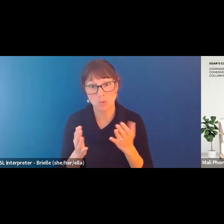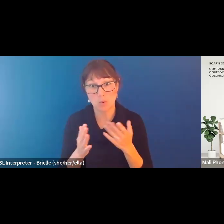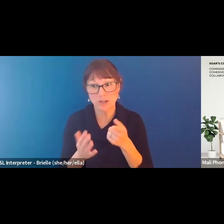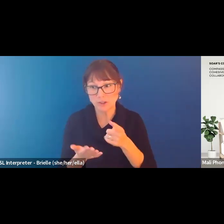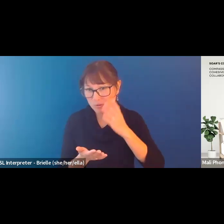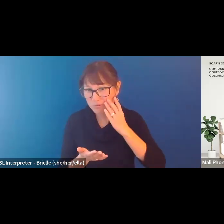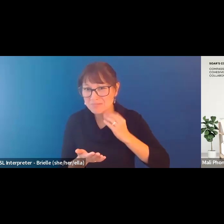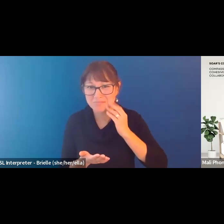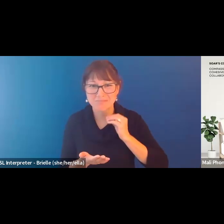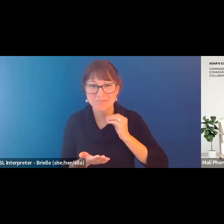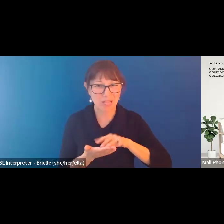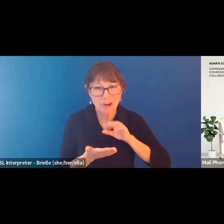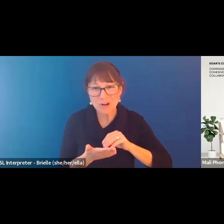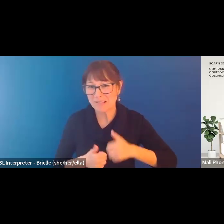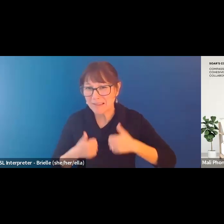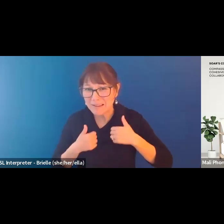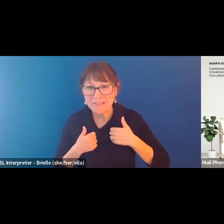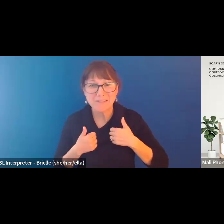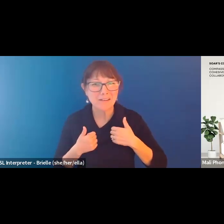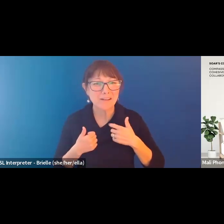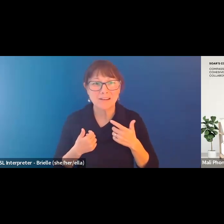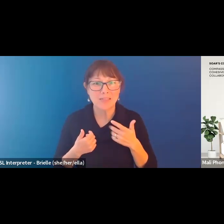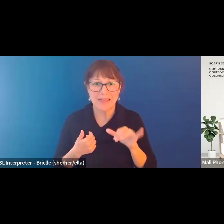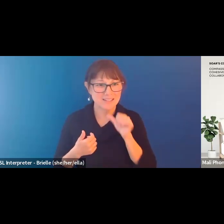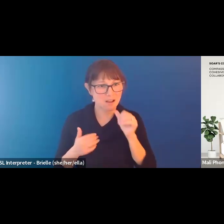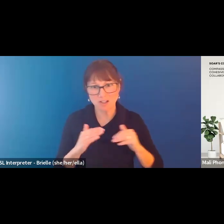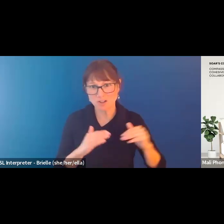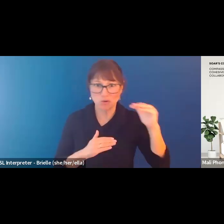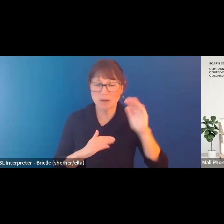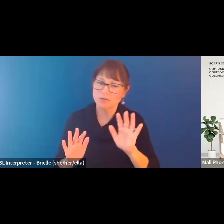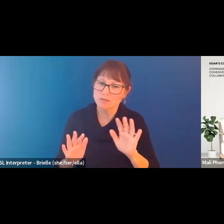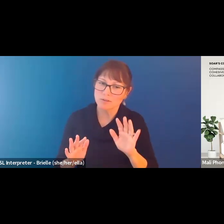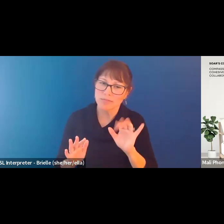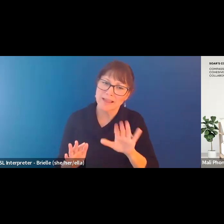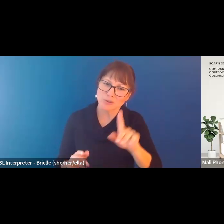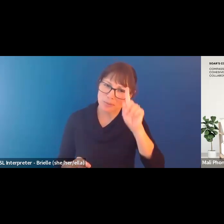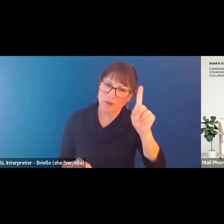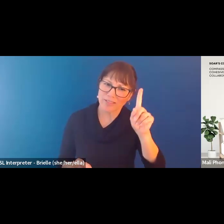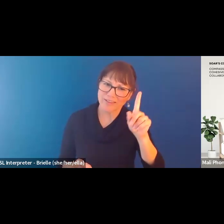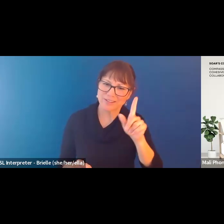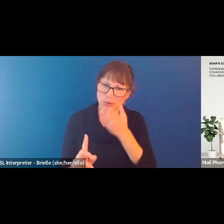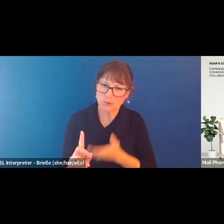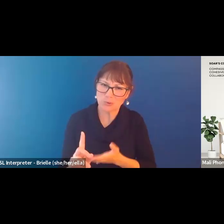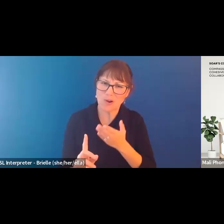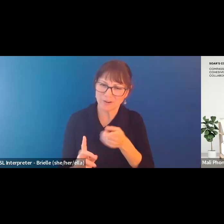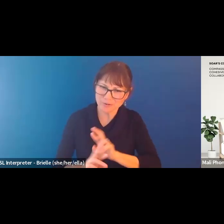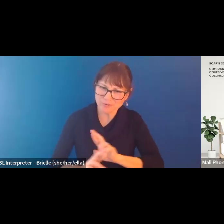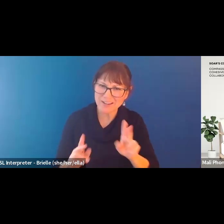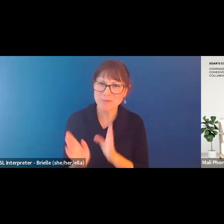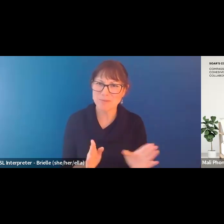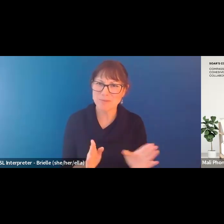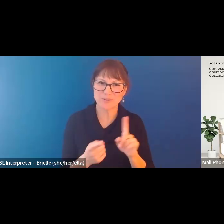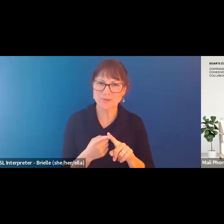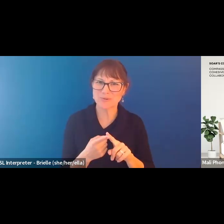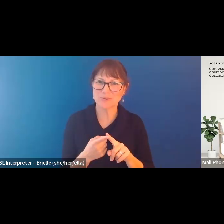lived through. It's not baggage or, quote, too much. It's your brilliance, it's what makes you ready and prepared to